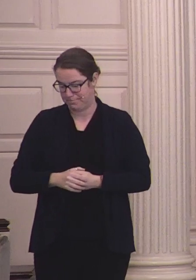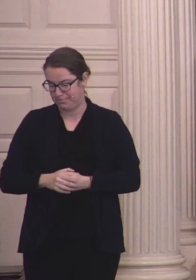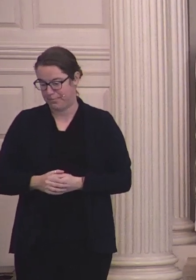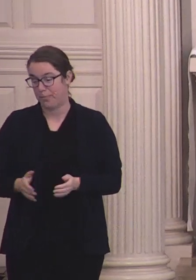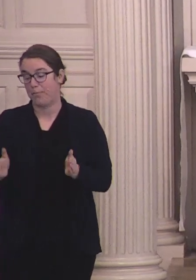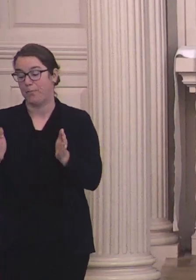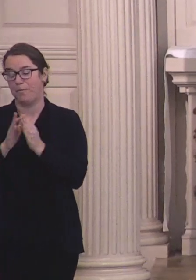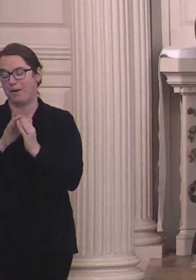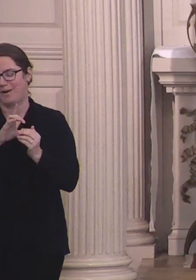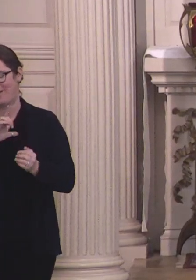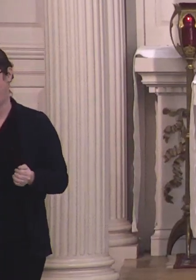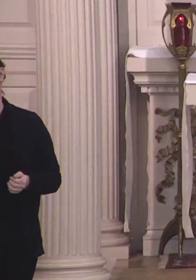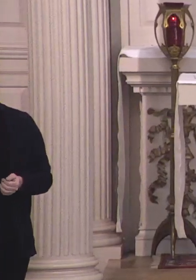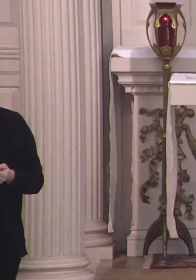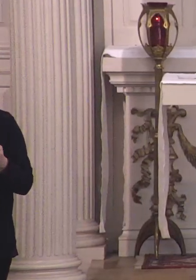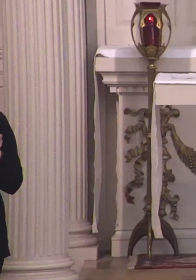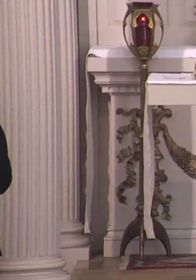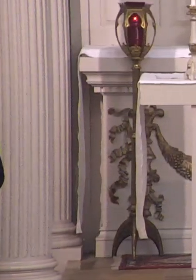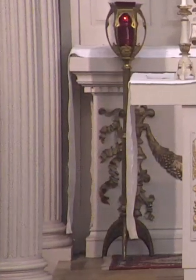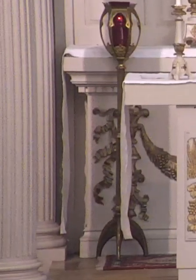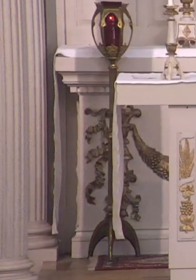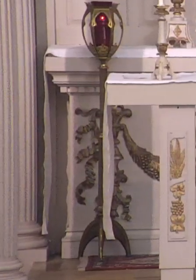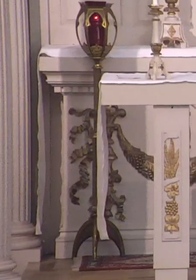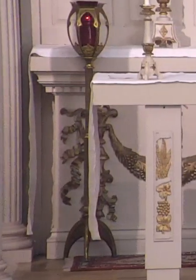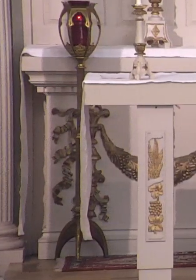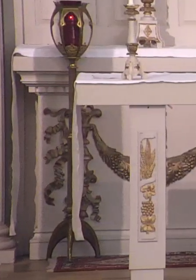We pray to the Lord.